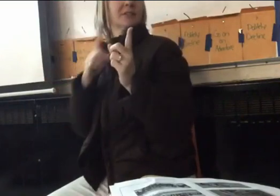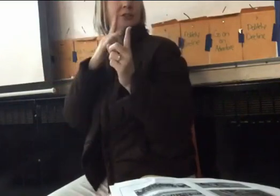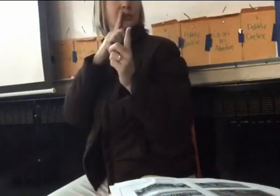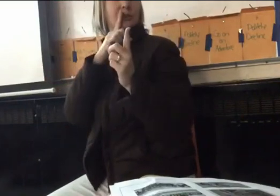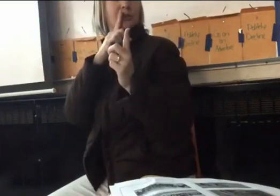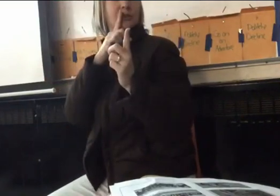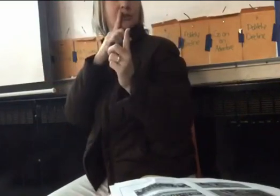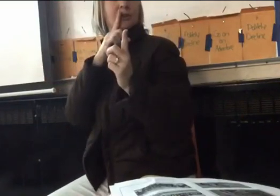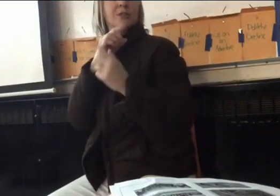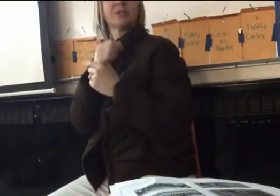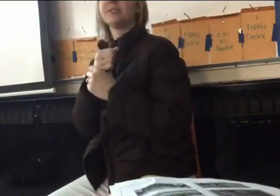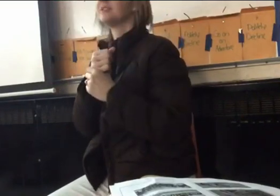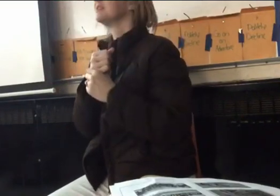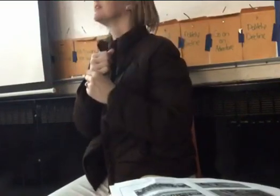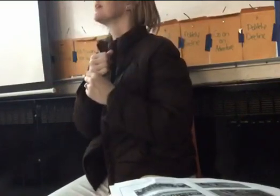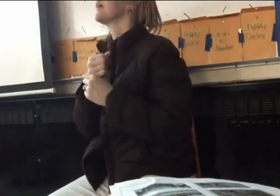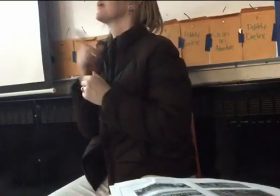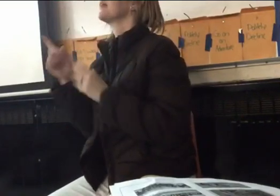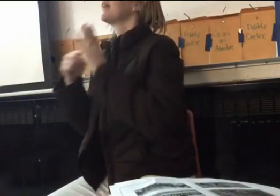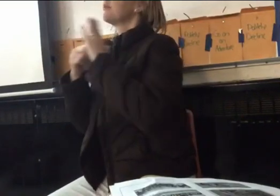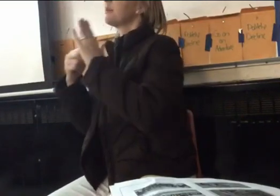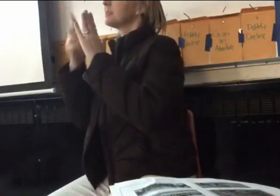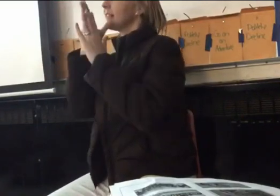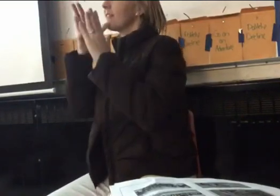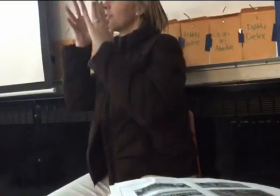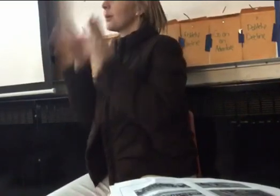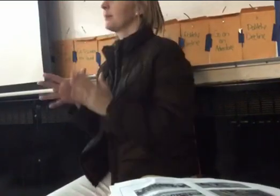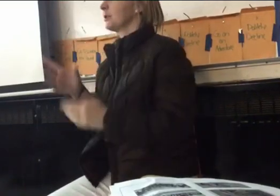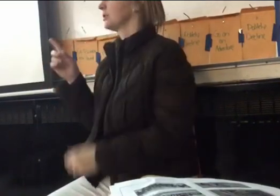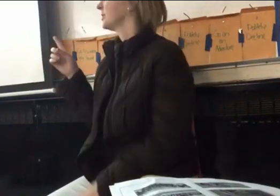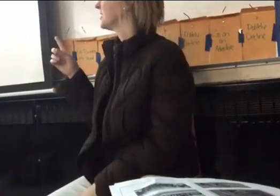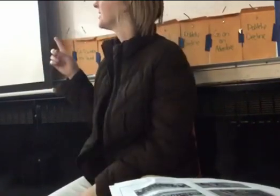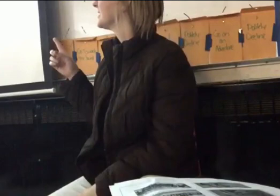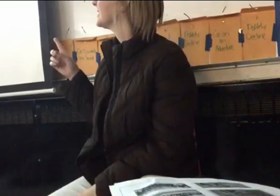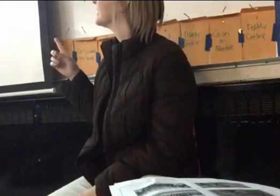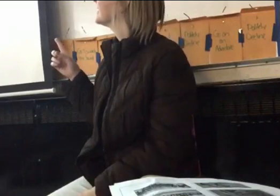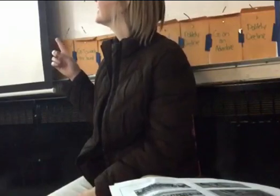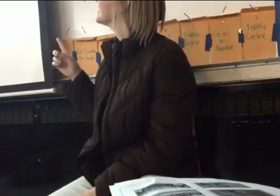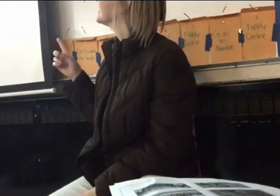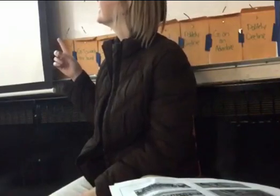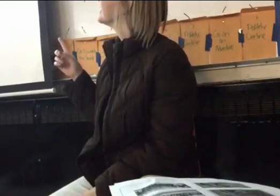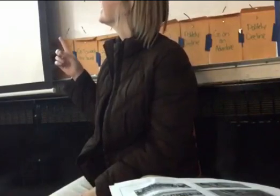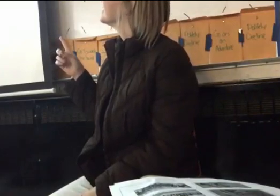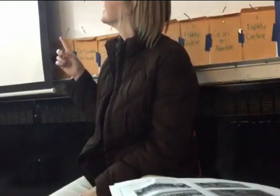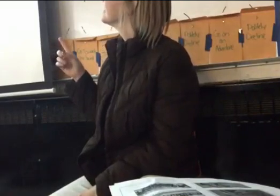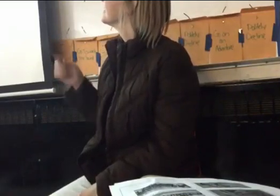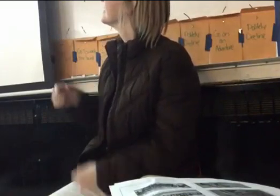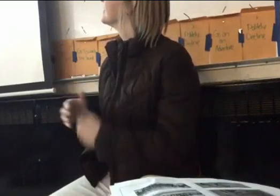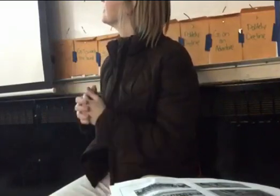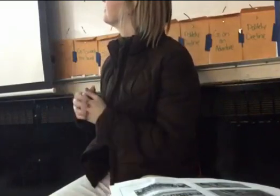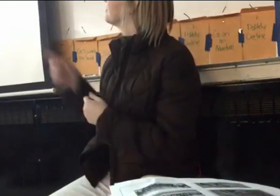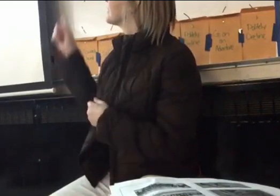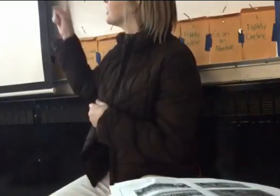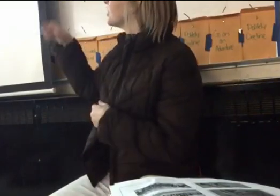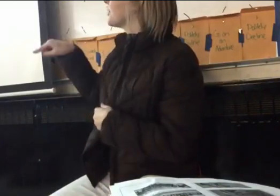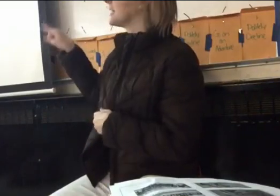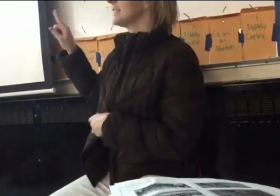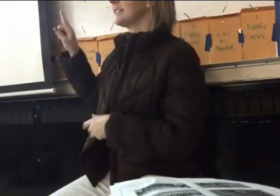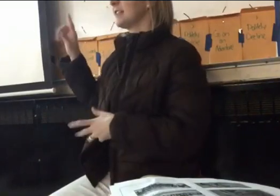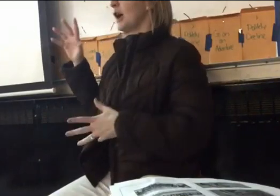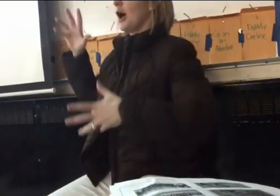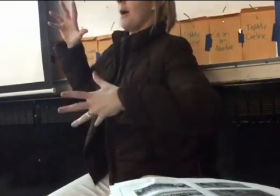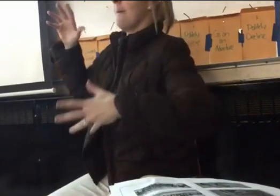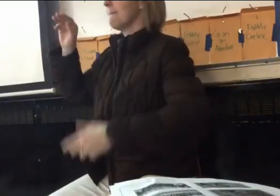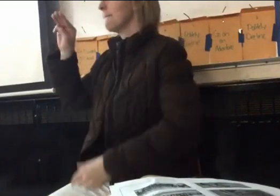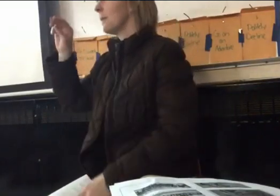Hey, listen. They represent the farmers of the United States, okay? So this right here is the monster of the